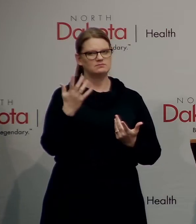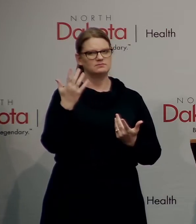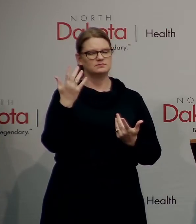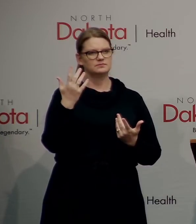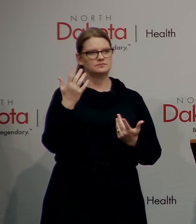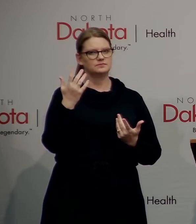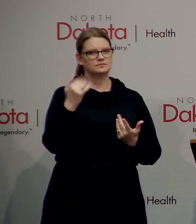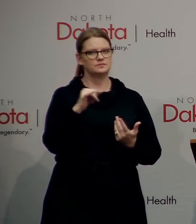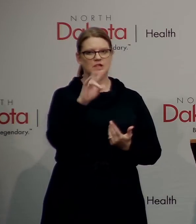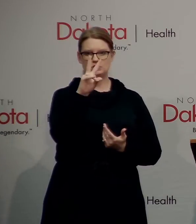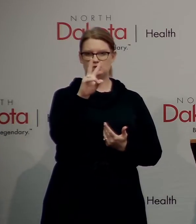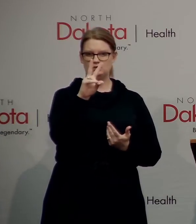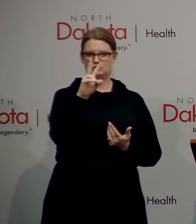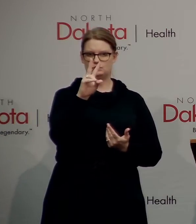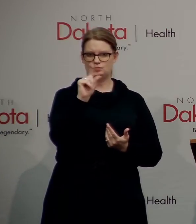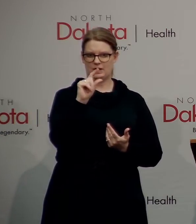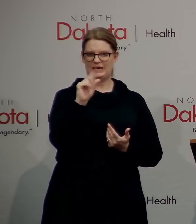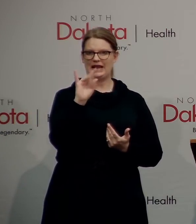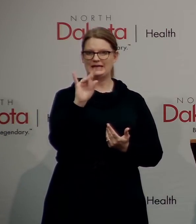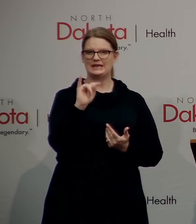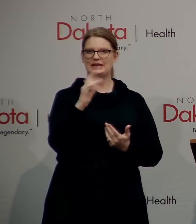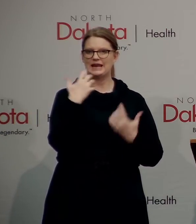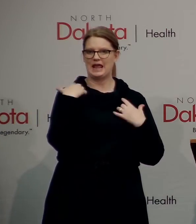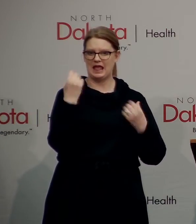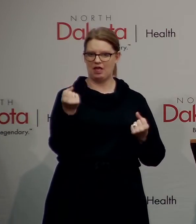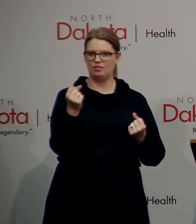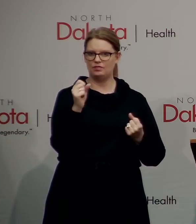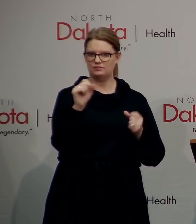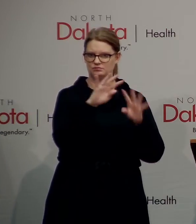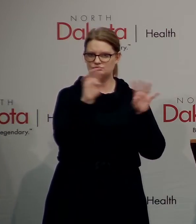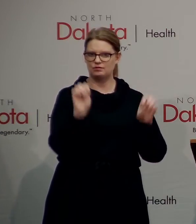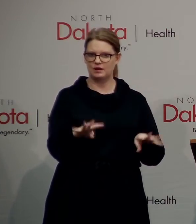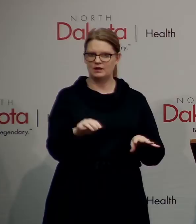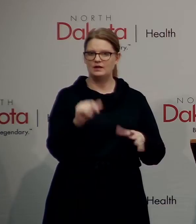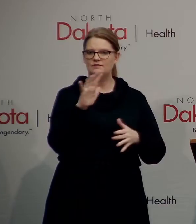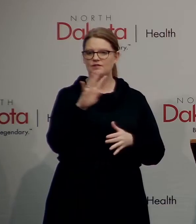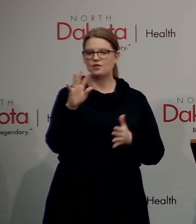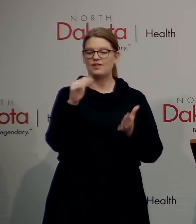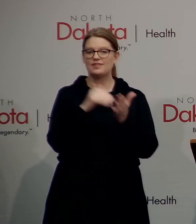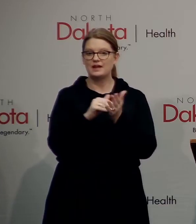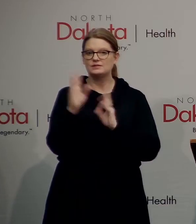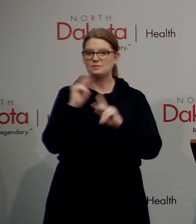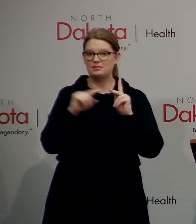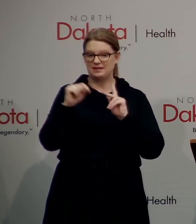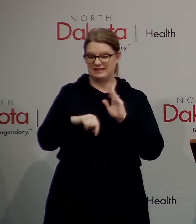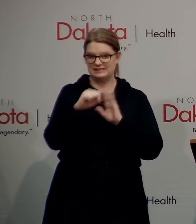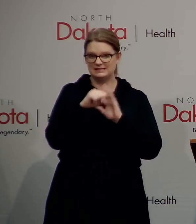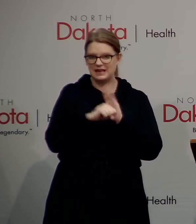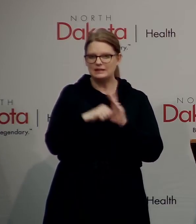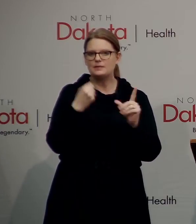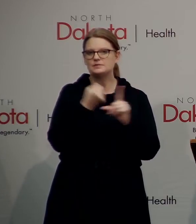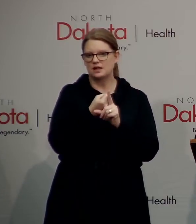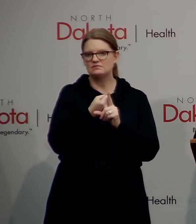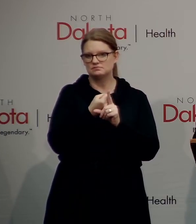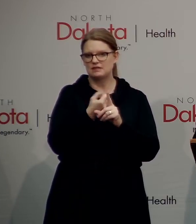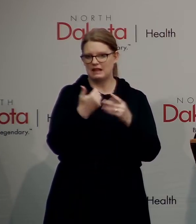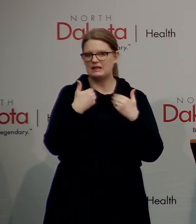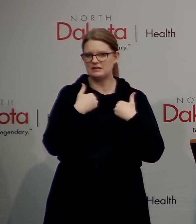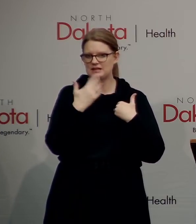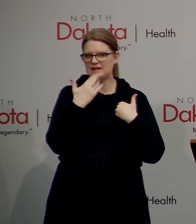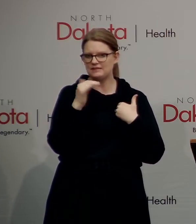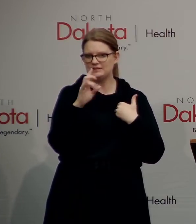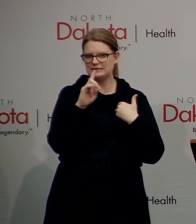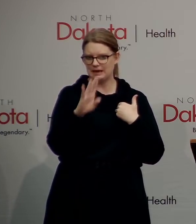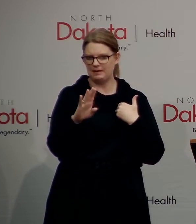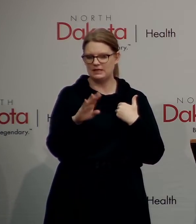2018 health survey, we have over 54,000 people in our state that have diabetes. And of those